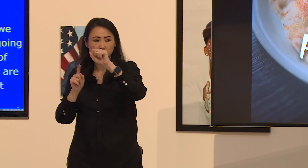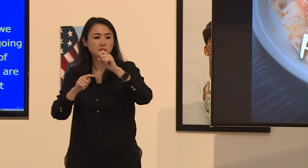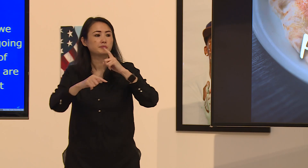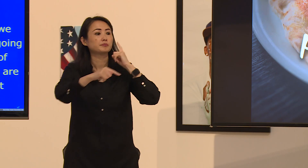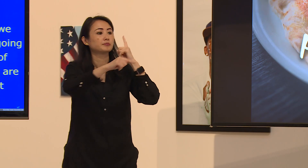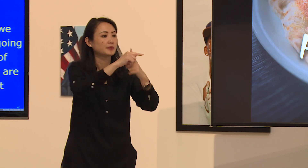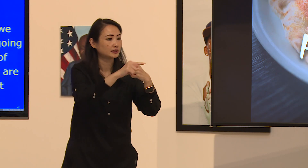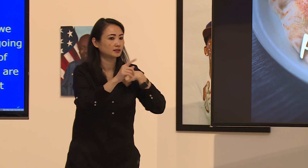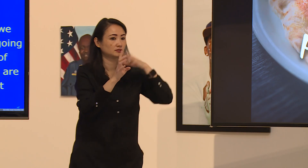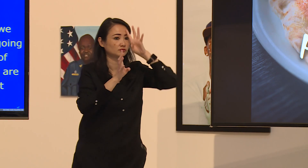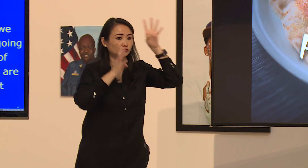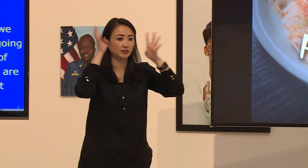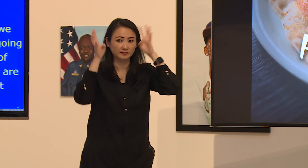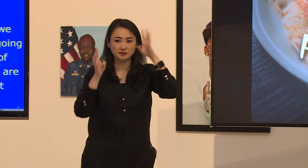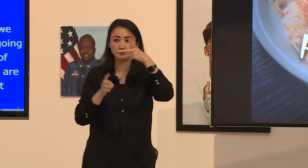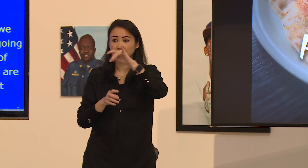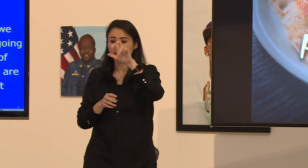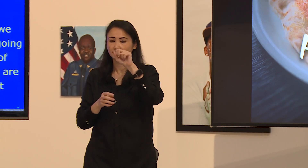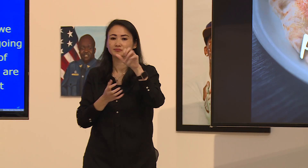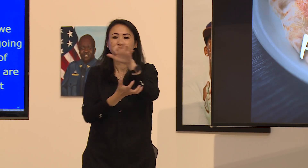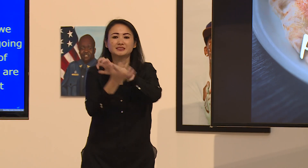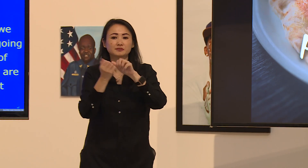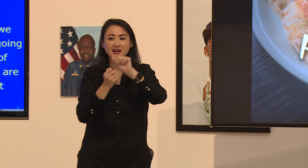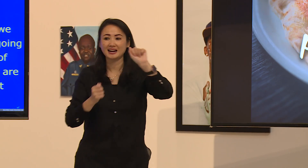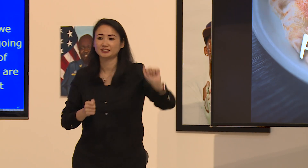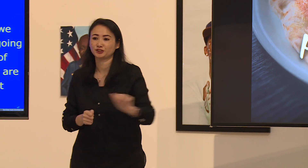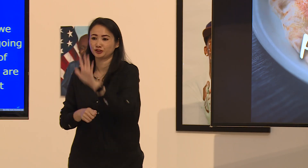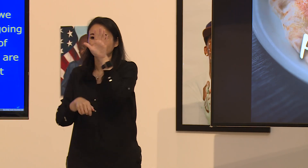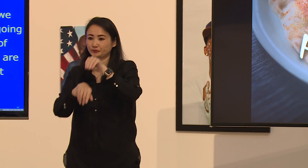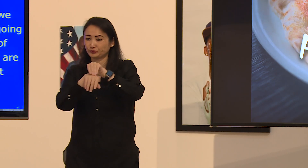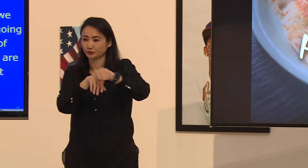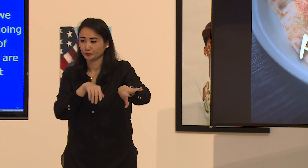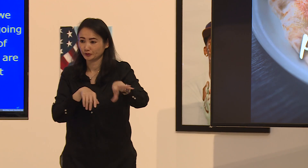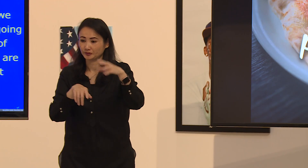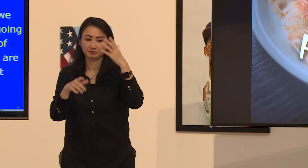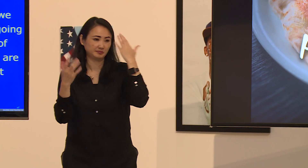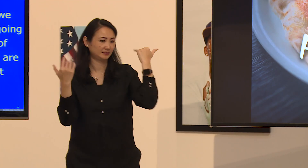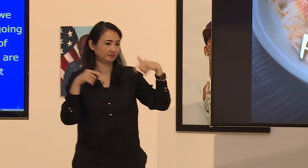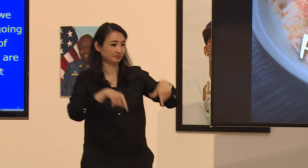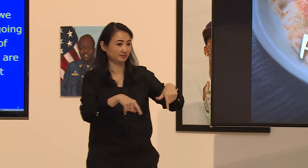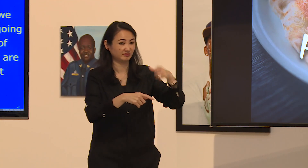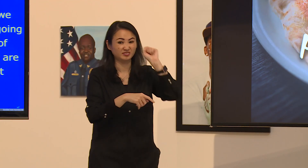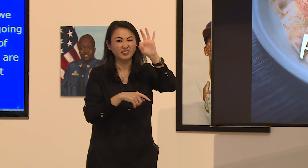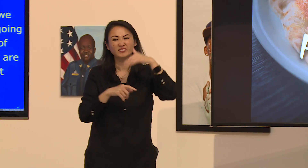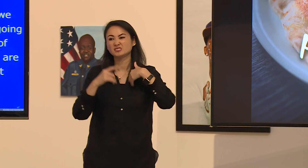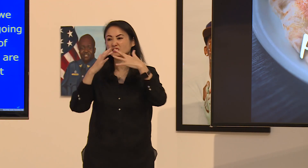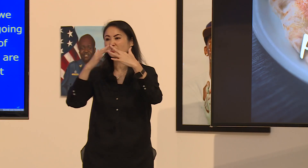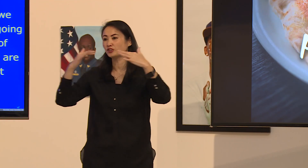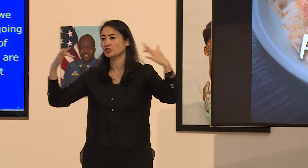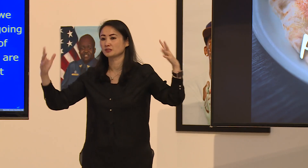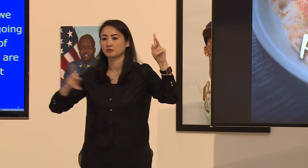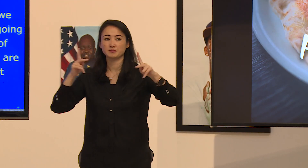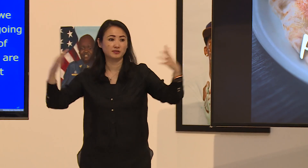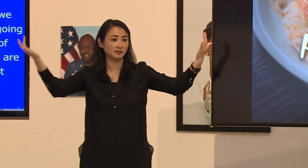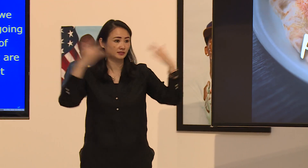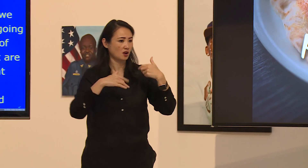So what we decided was to be creative with our Asian influence with the Neapolitan combination. And based off of that, we